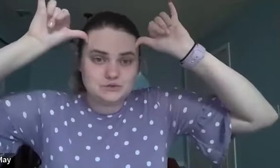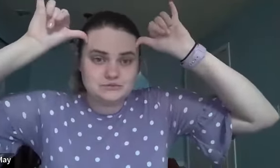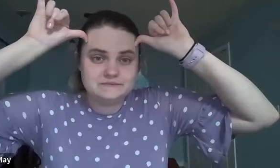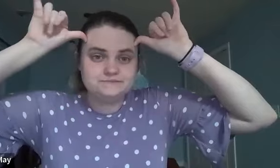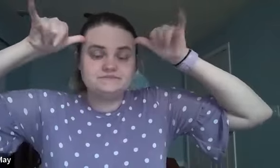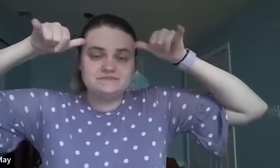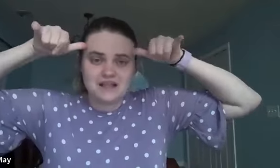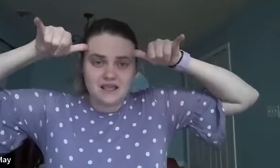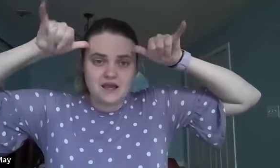two.